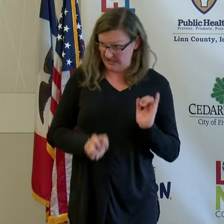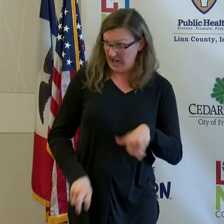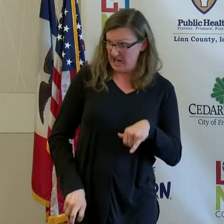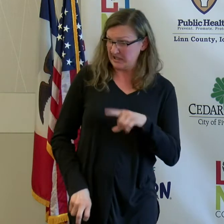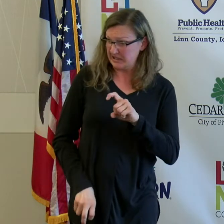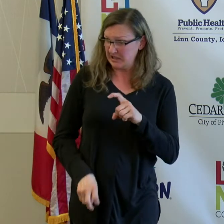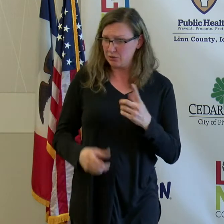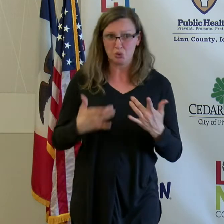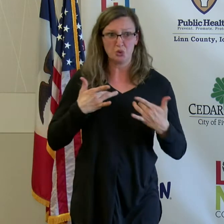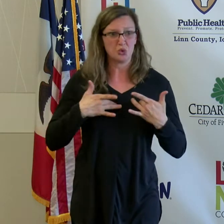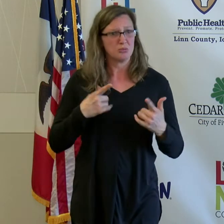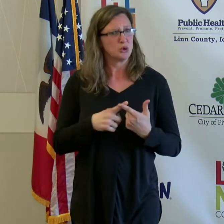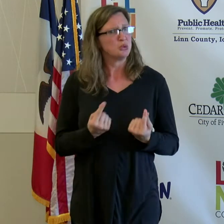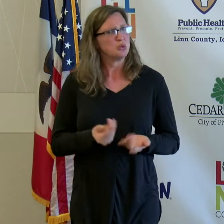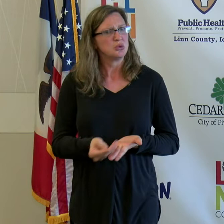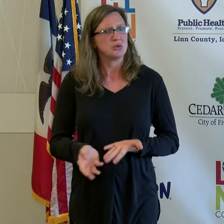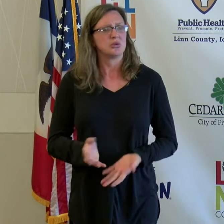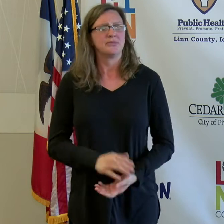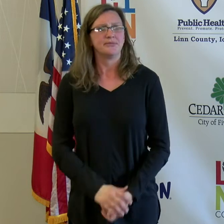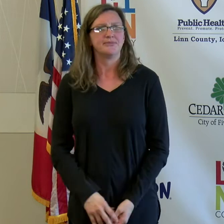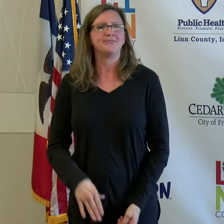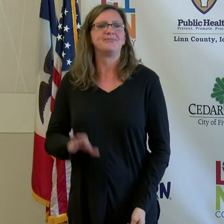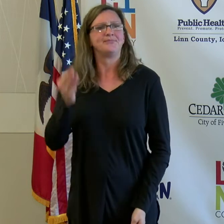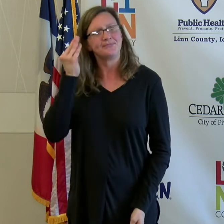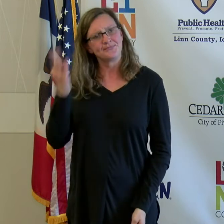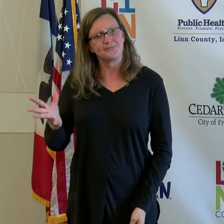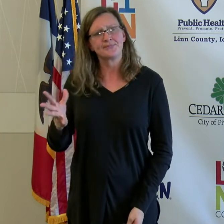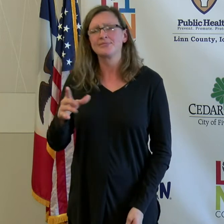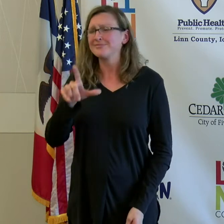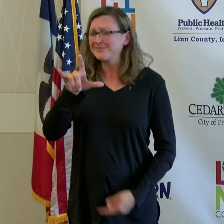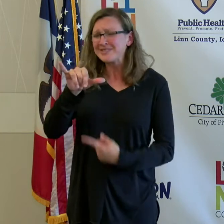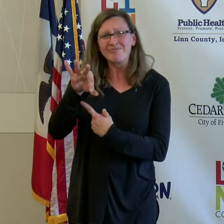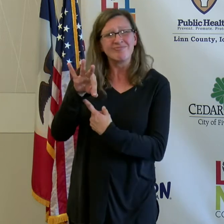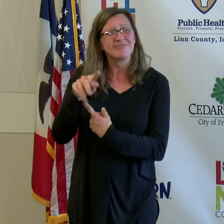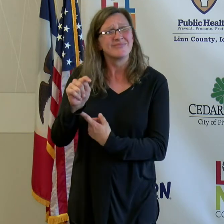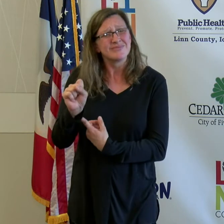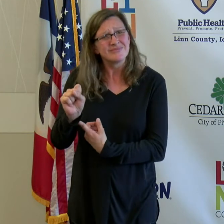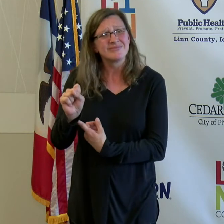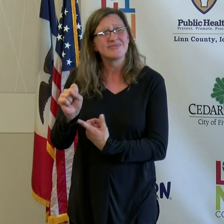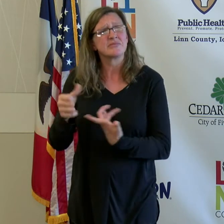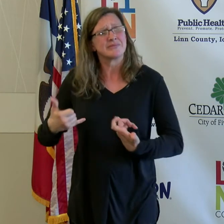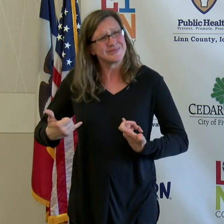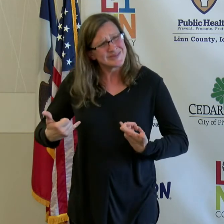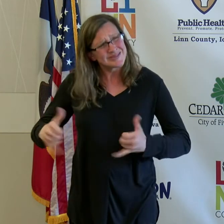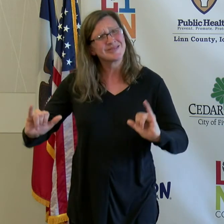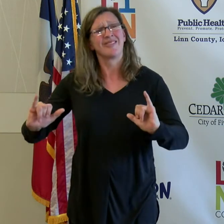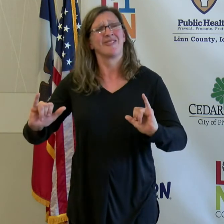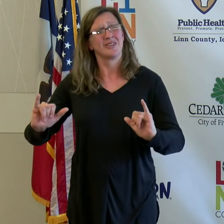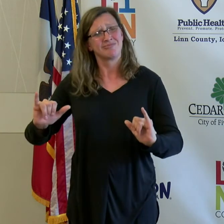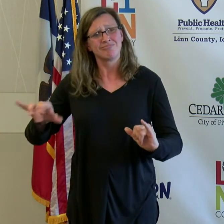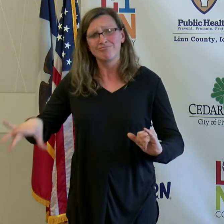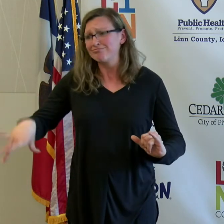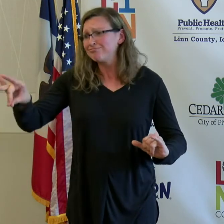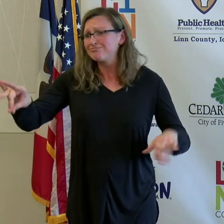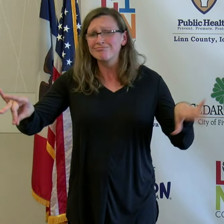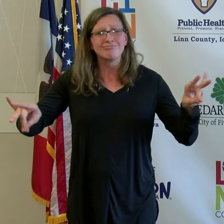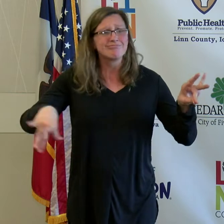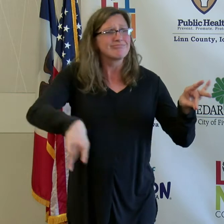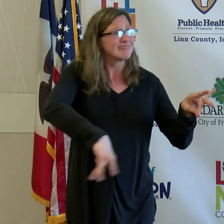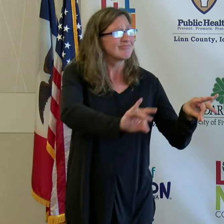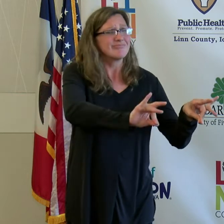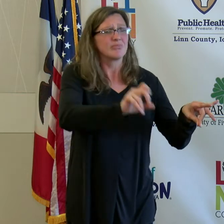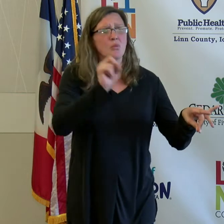County Lifts is working really hard to serve vulnerable communities, including communities